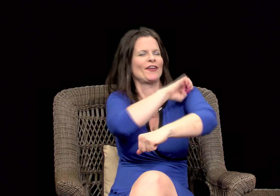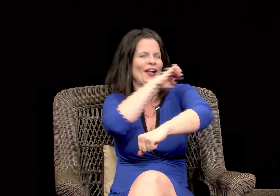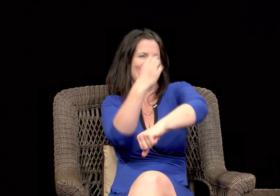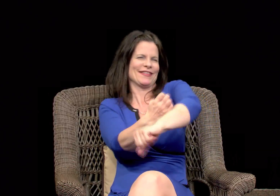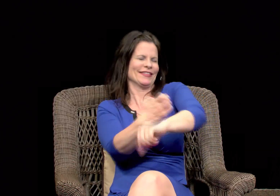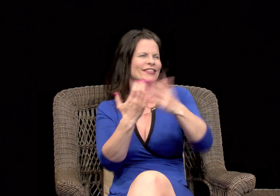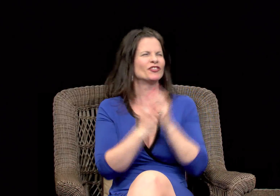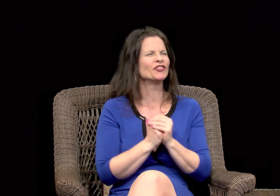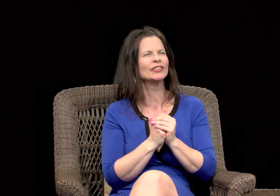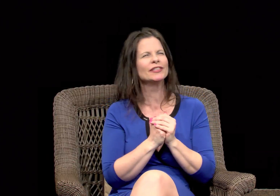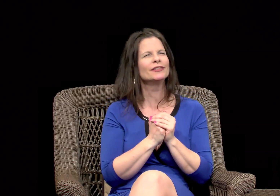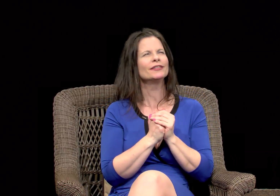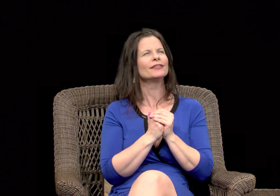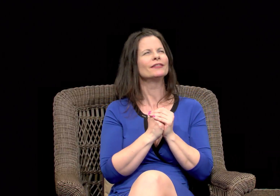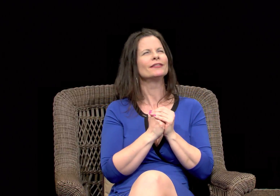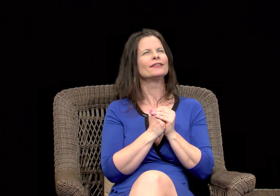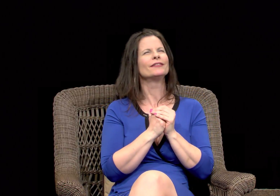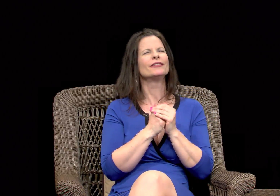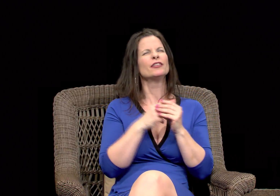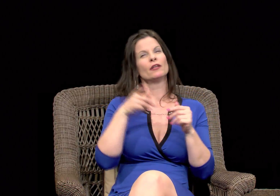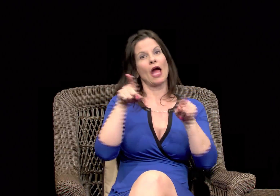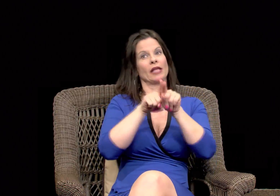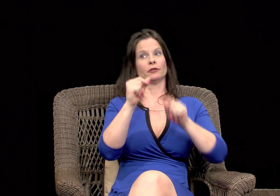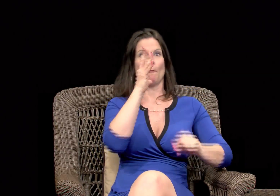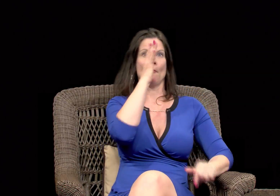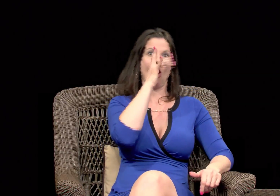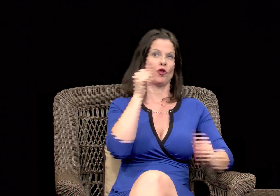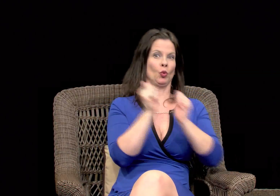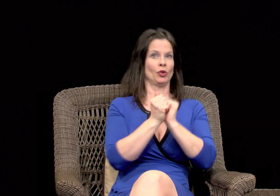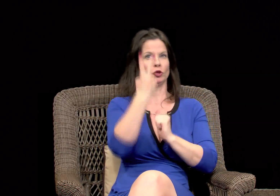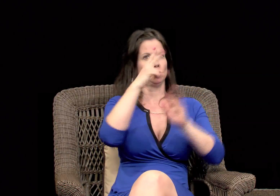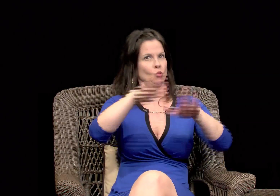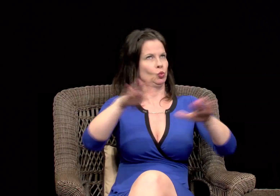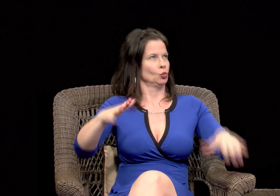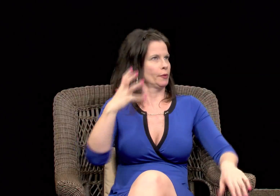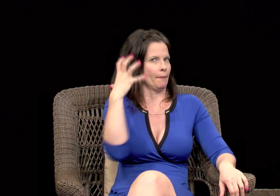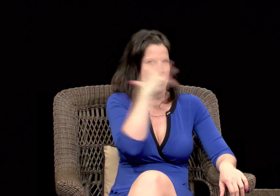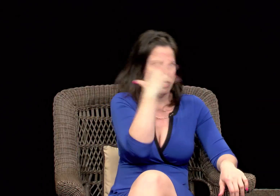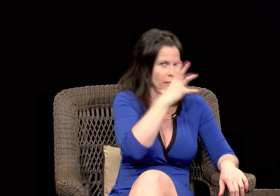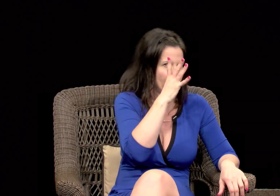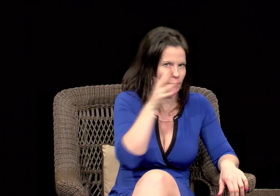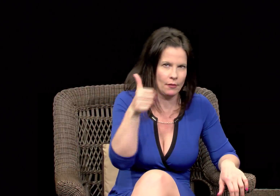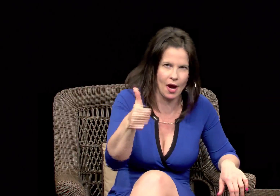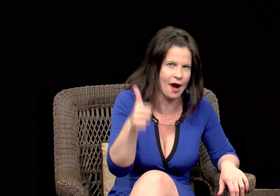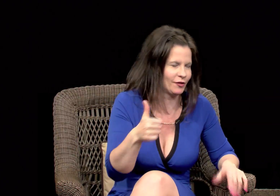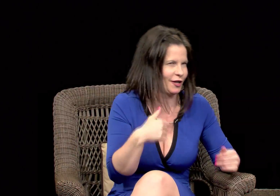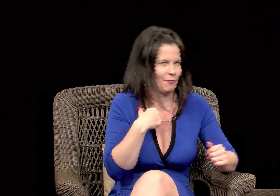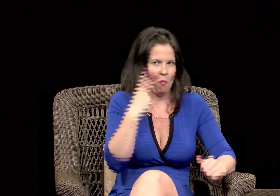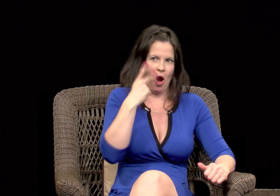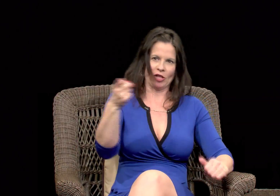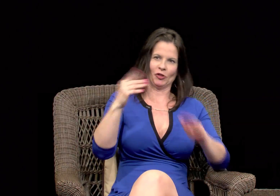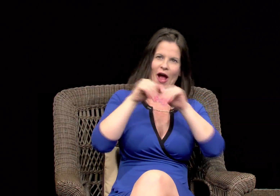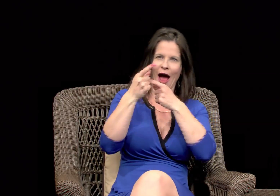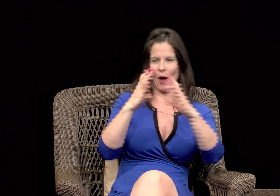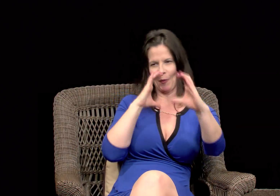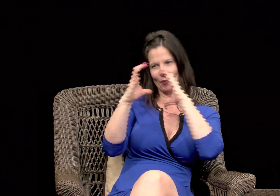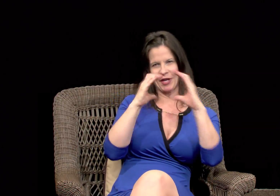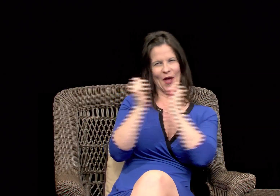she has this soft energy. And as a mother with 2 children, she is amazing. I see how